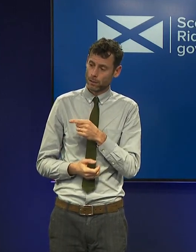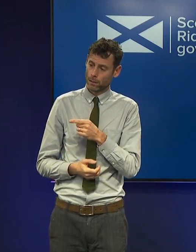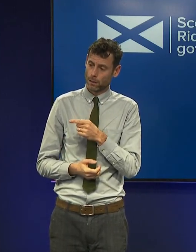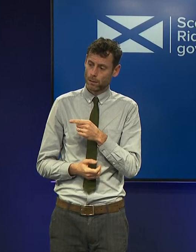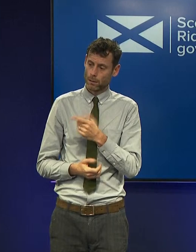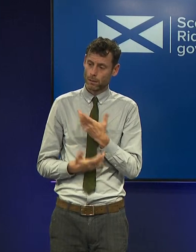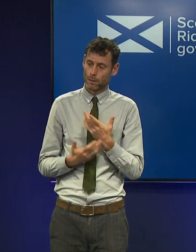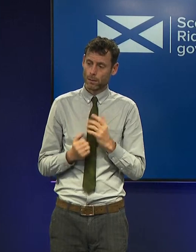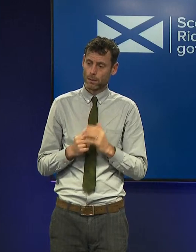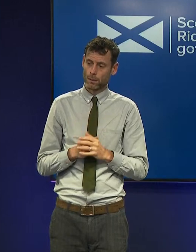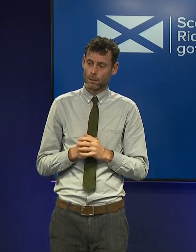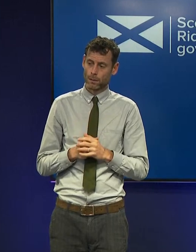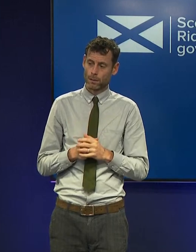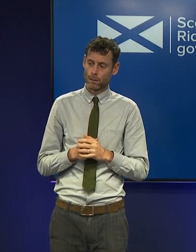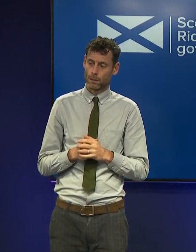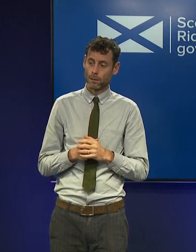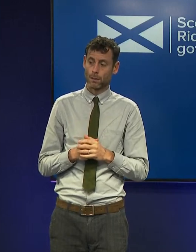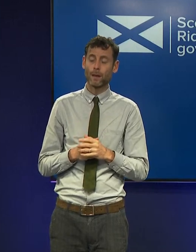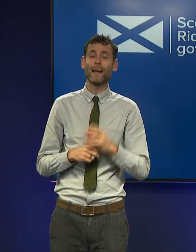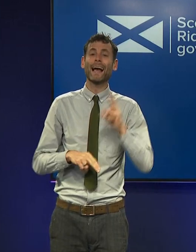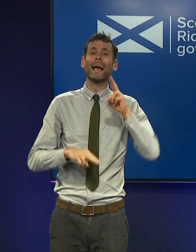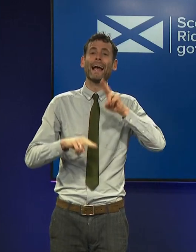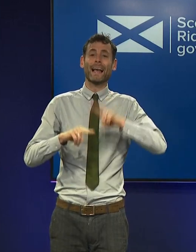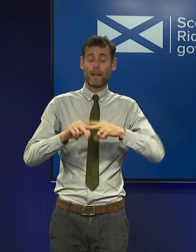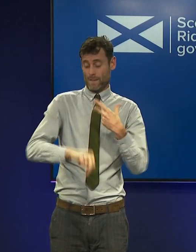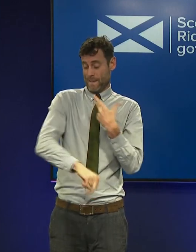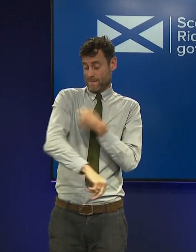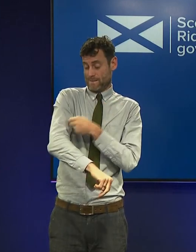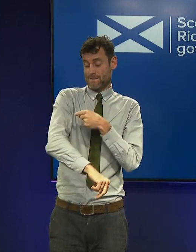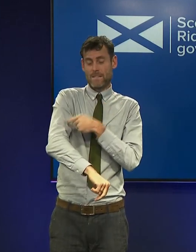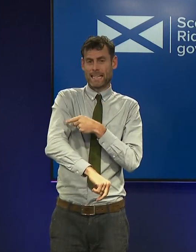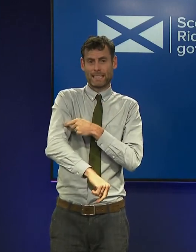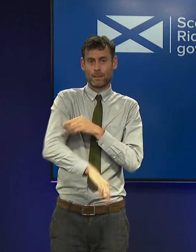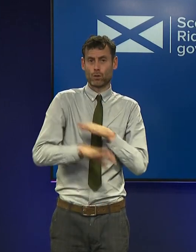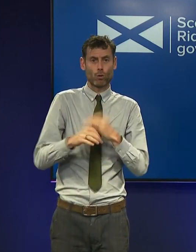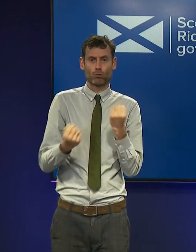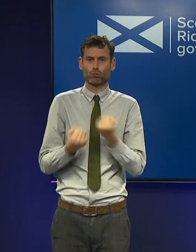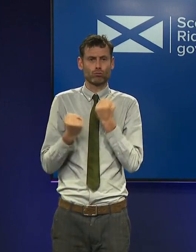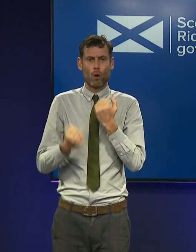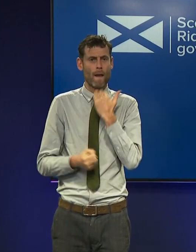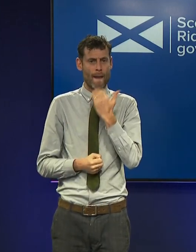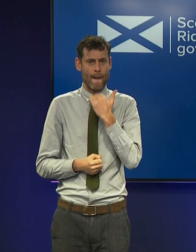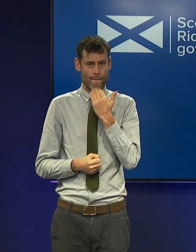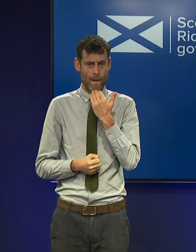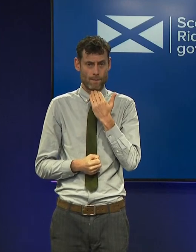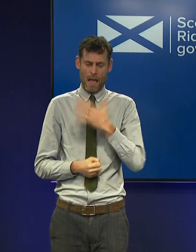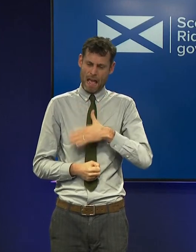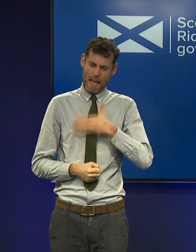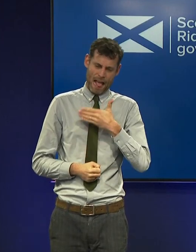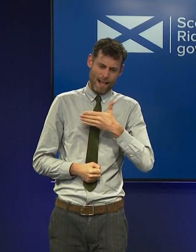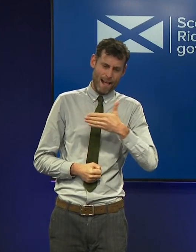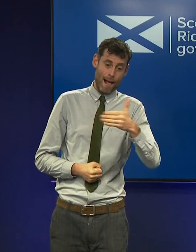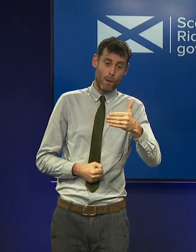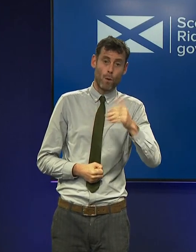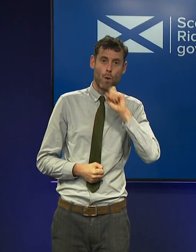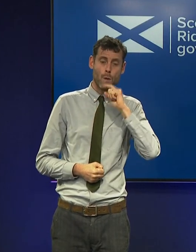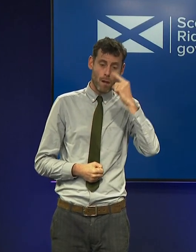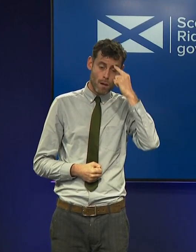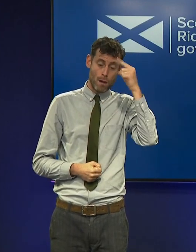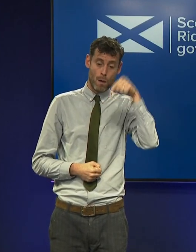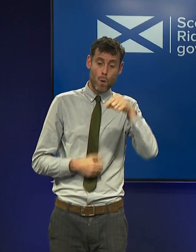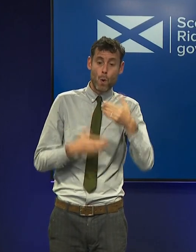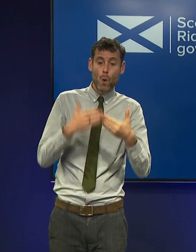to develop a new vaccine if current ones aren't as effective with this new variant? Is it likely to be a case of just tweaking it,